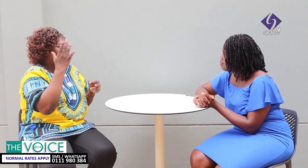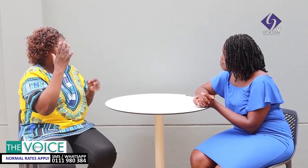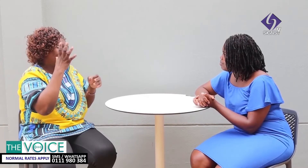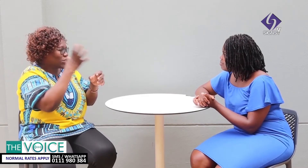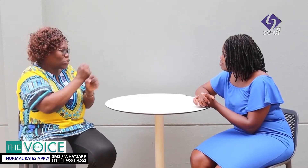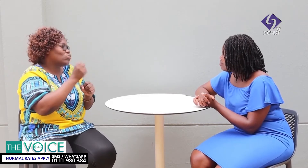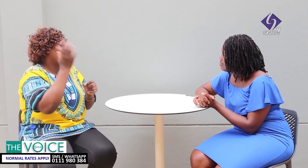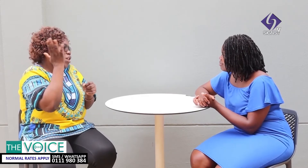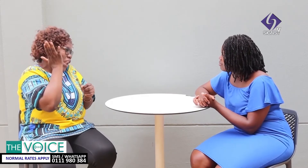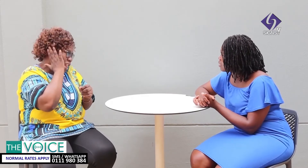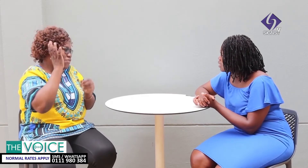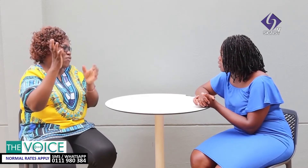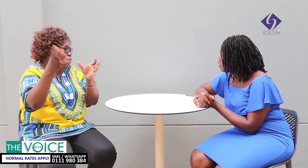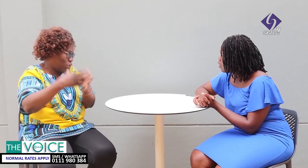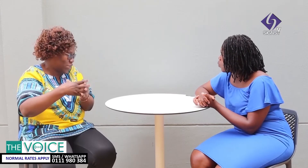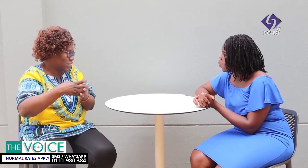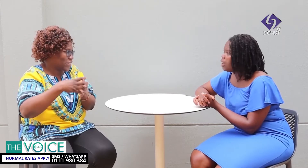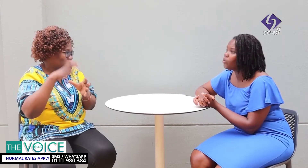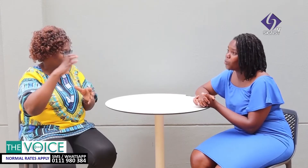and a Mombasa Association for the Deaf.